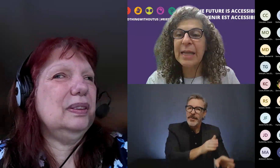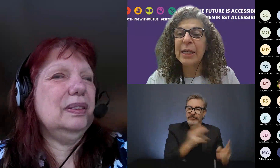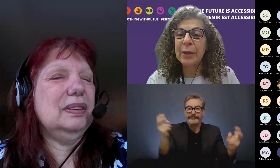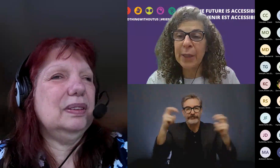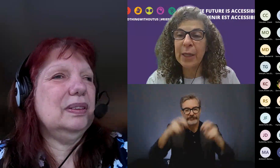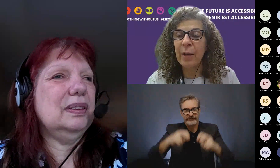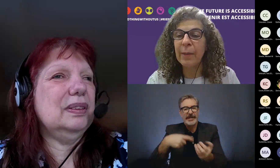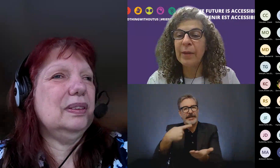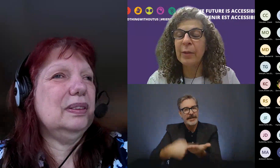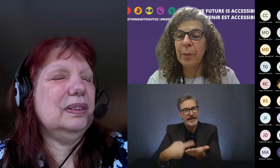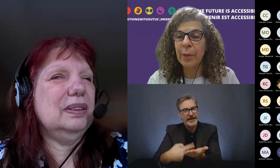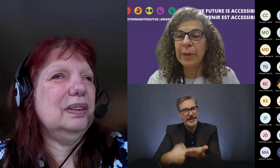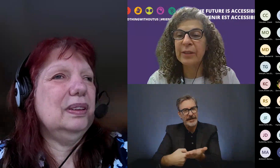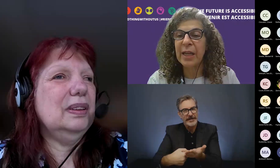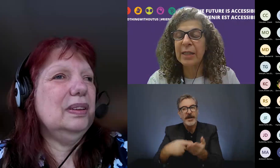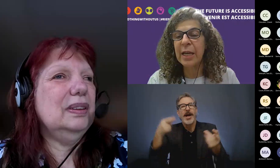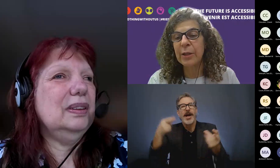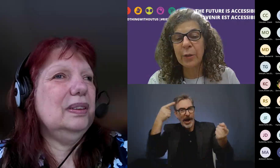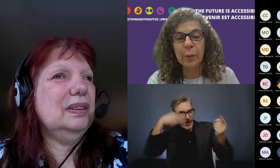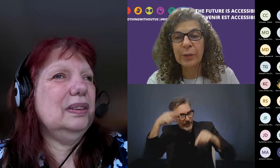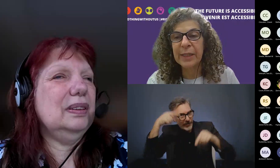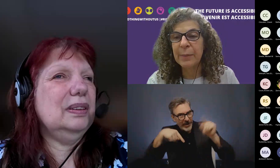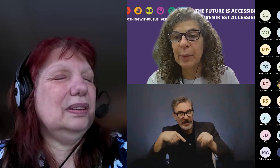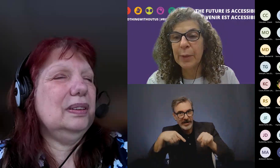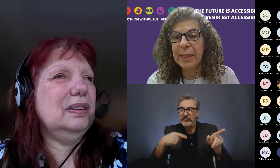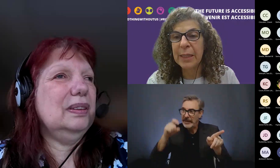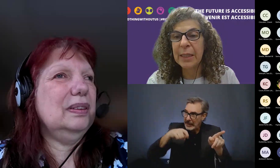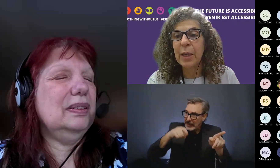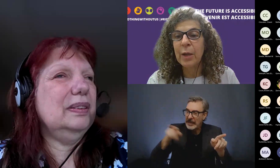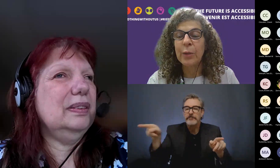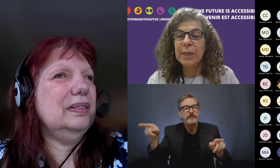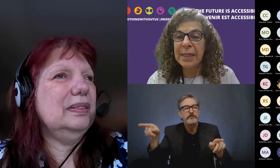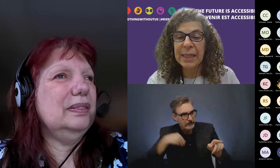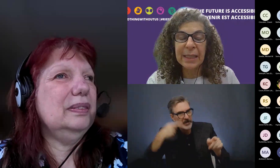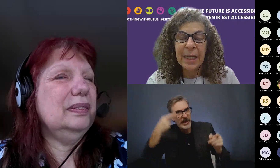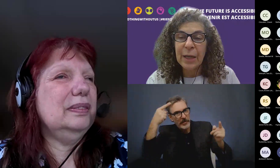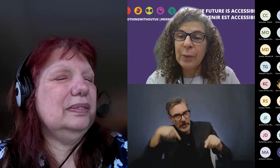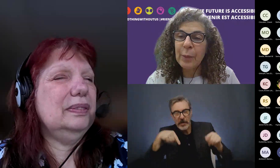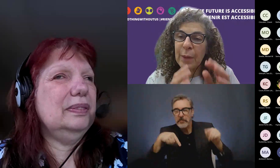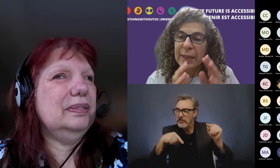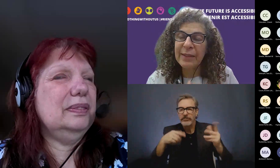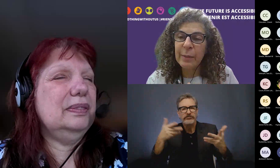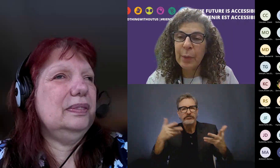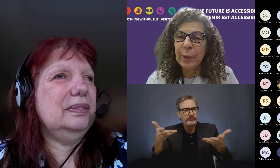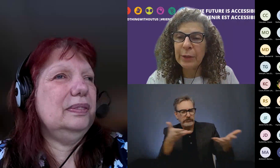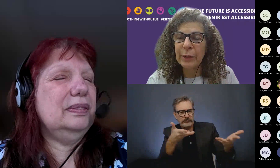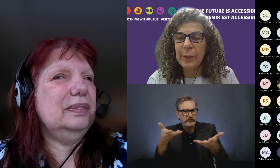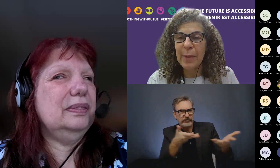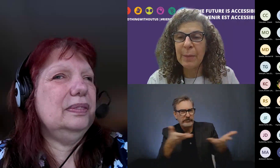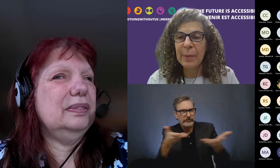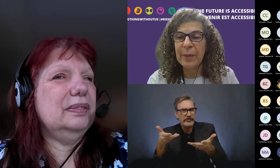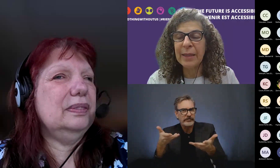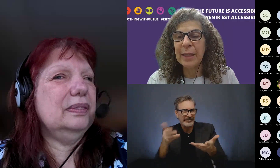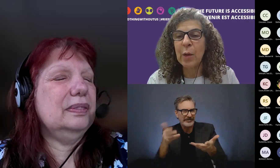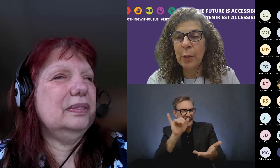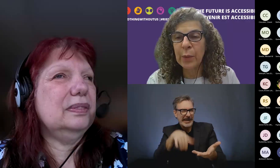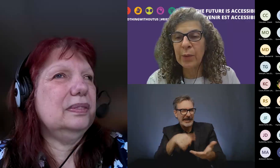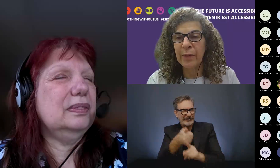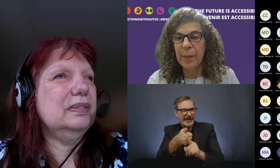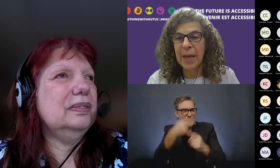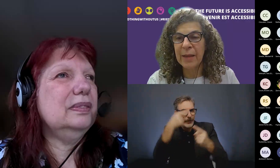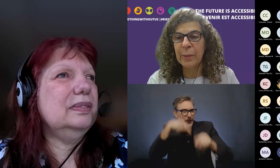together and agree on the supports and tools an employee would need. So it is important to remember that